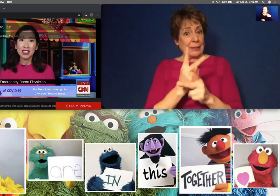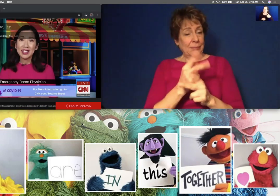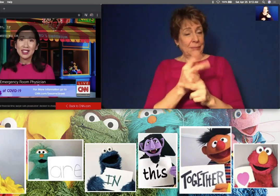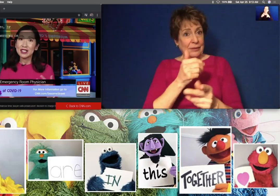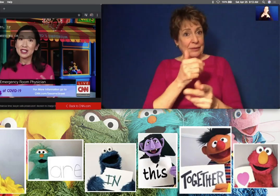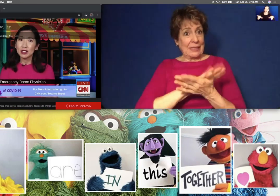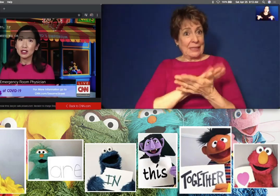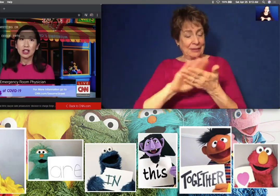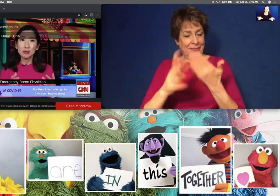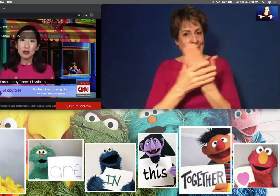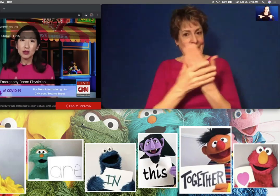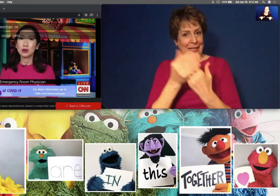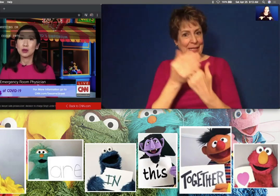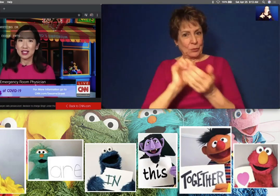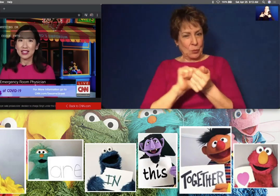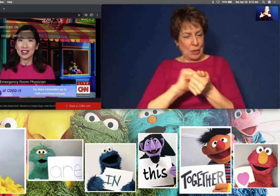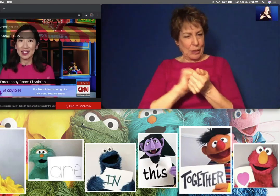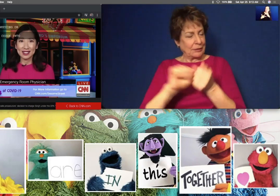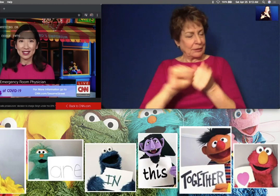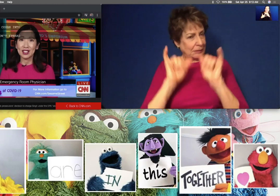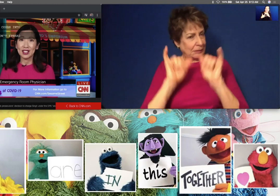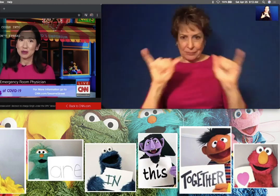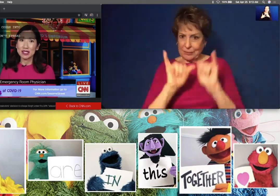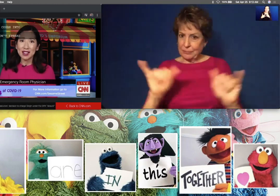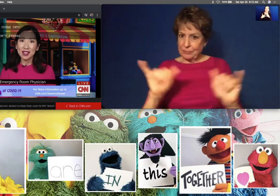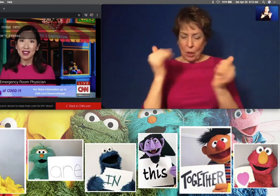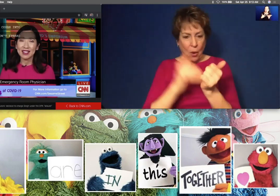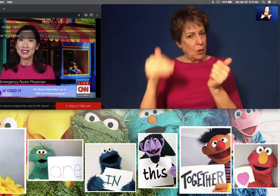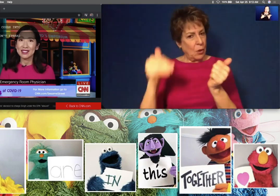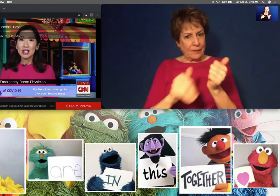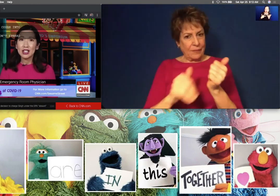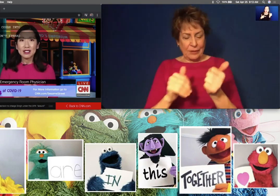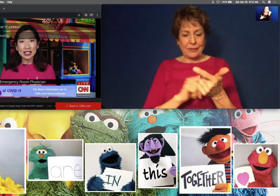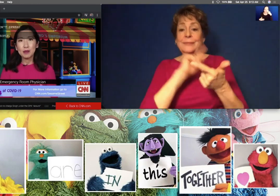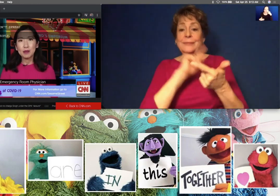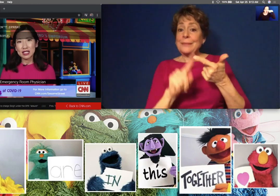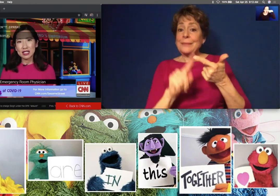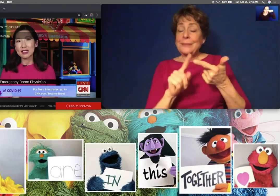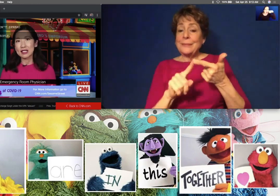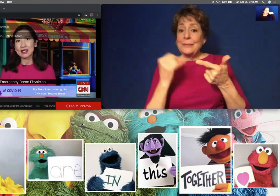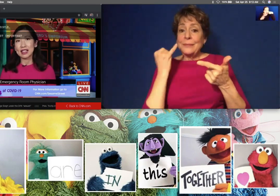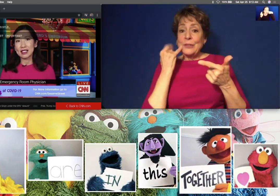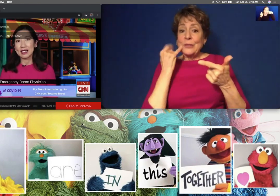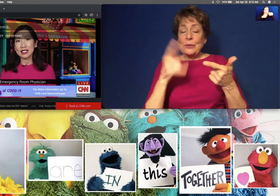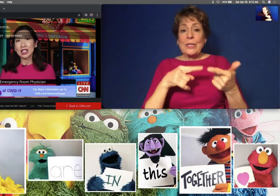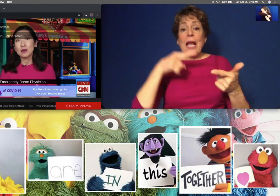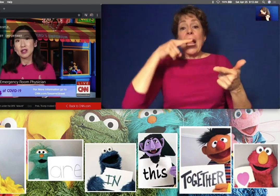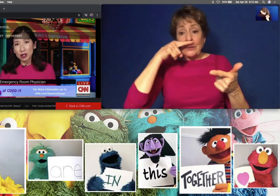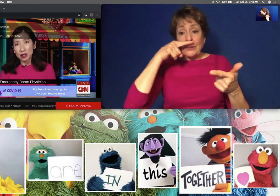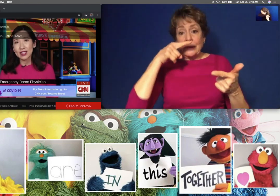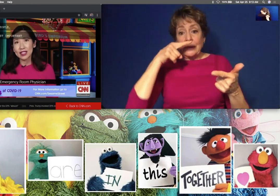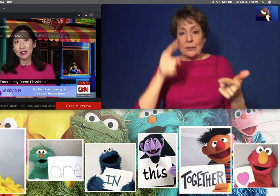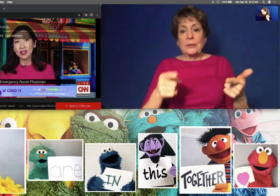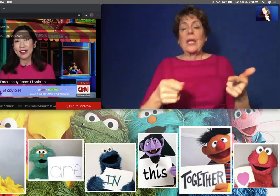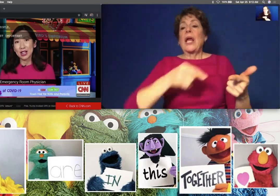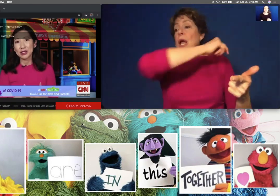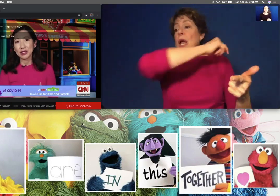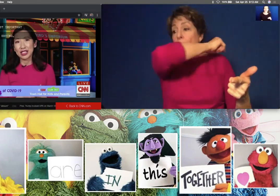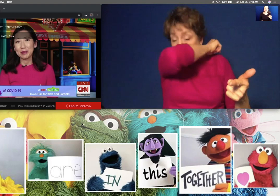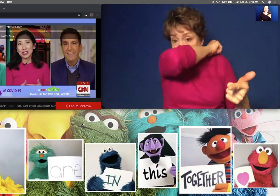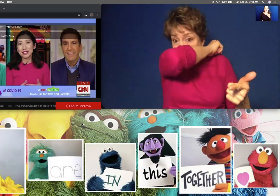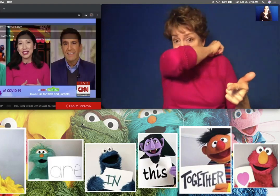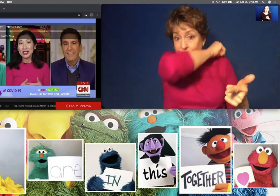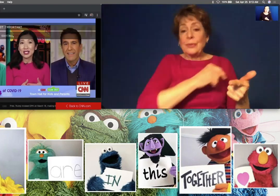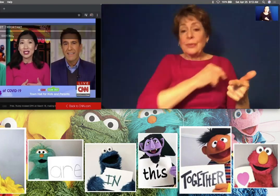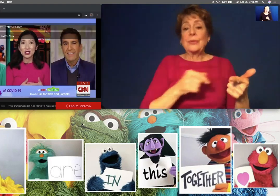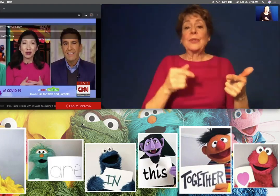and cough into your sleeve so that you don't spread the germs to other people. And then the third and most important thing, as Sanjay was saying, is